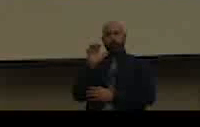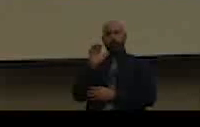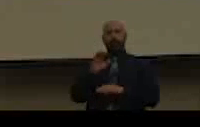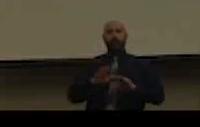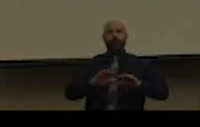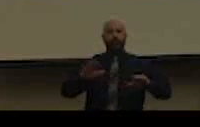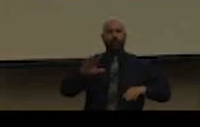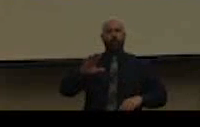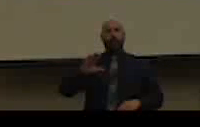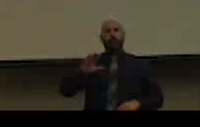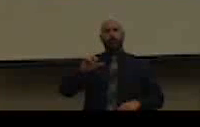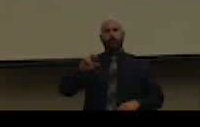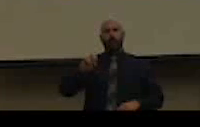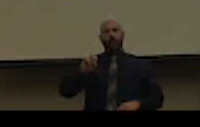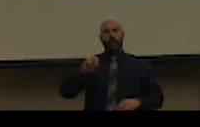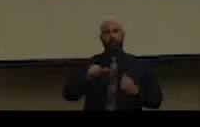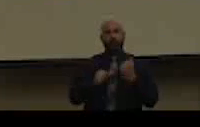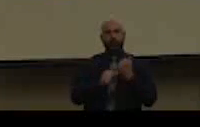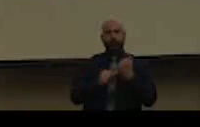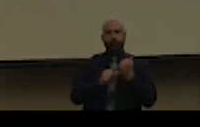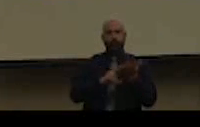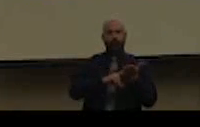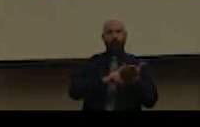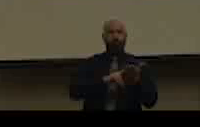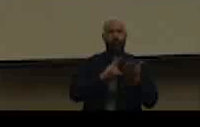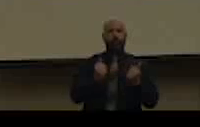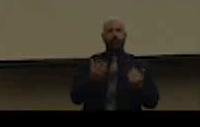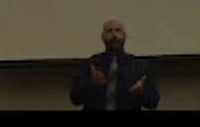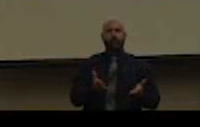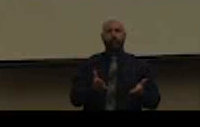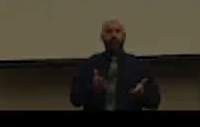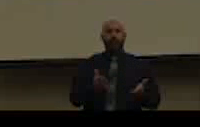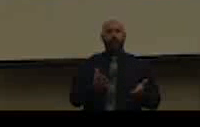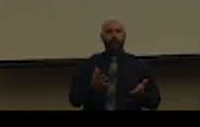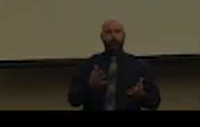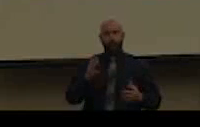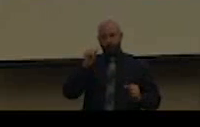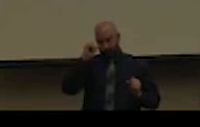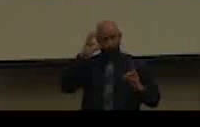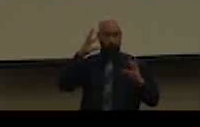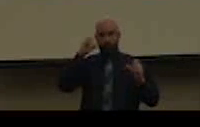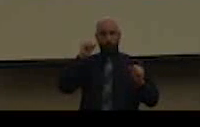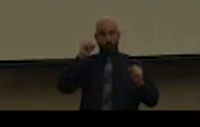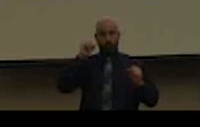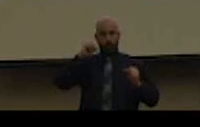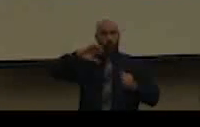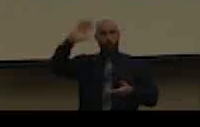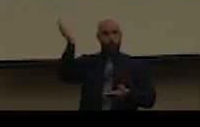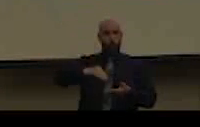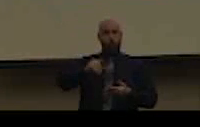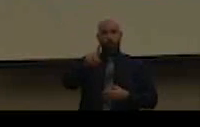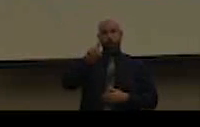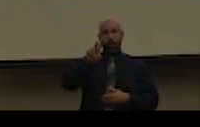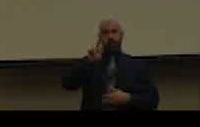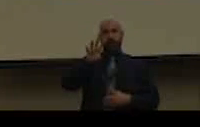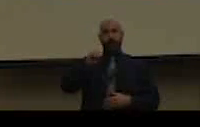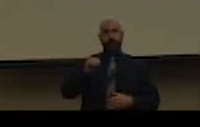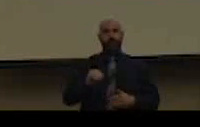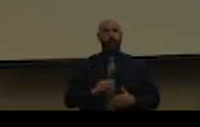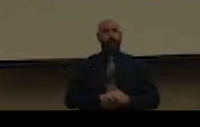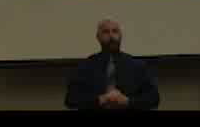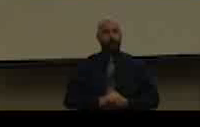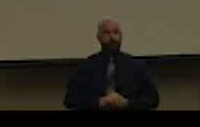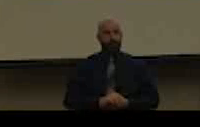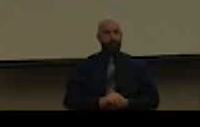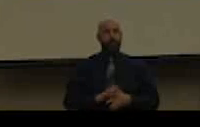providers. And so it is staggering to hear that we're down to 170. At the same time, there is another system